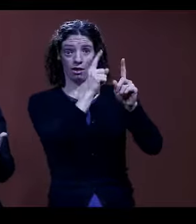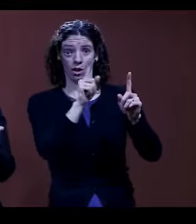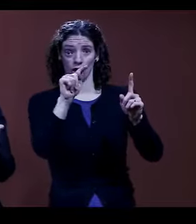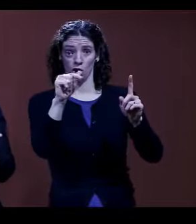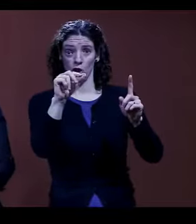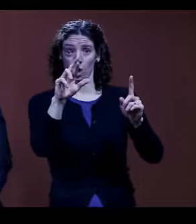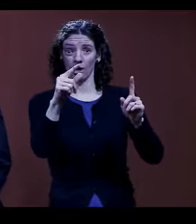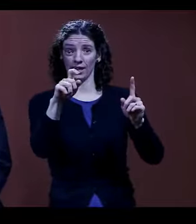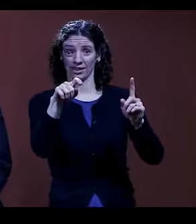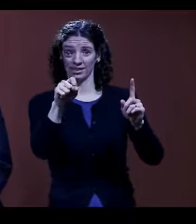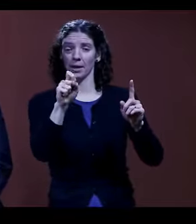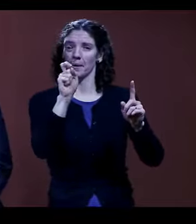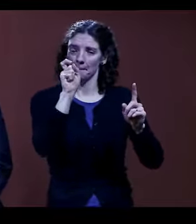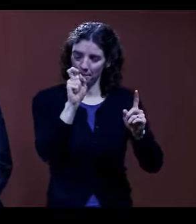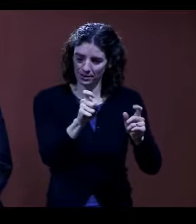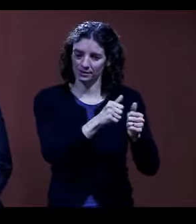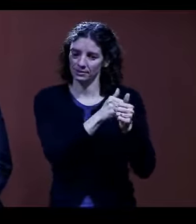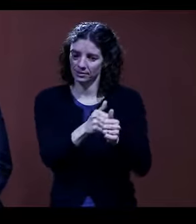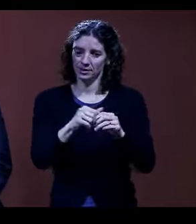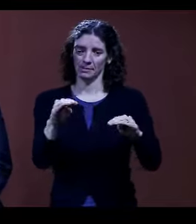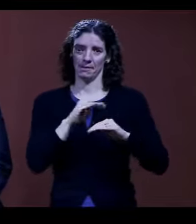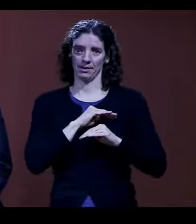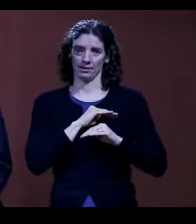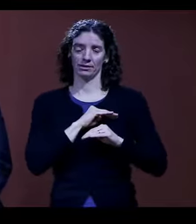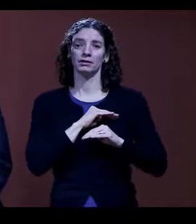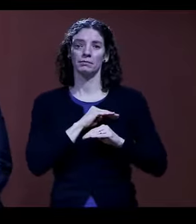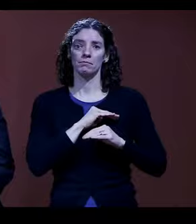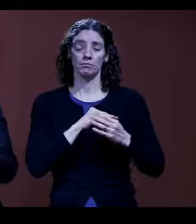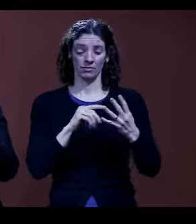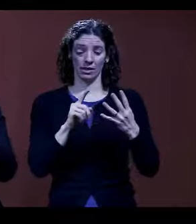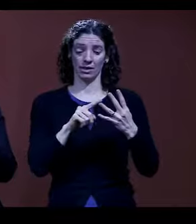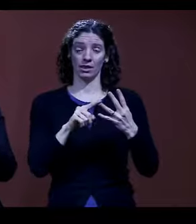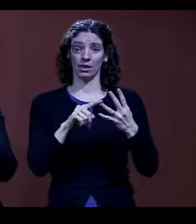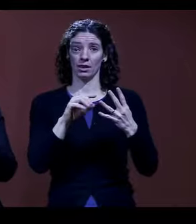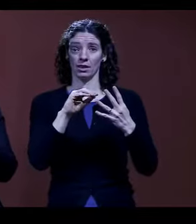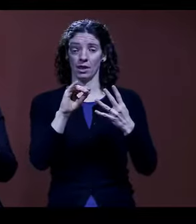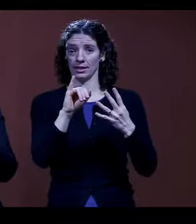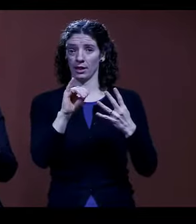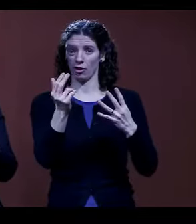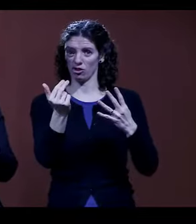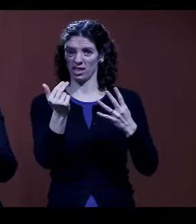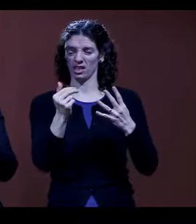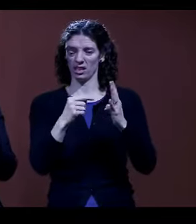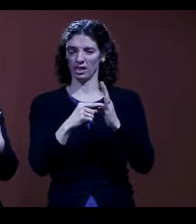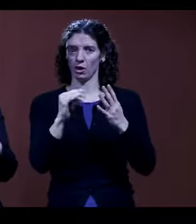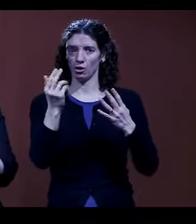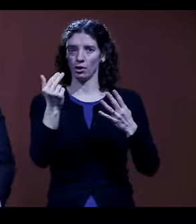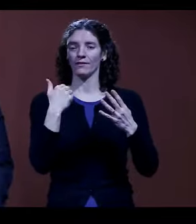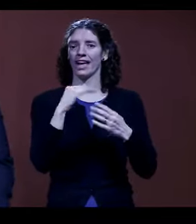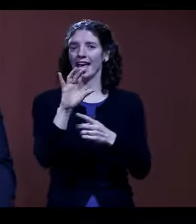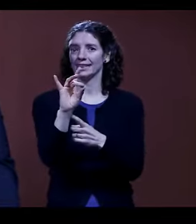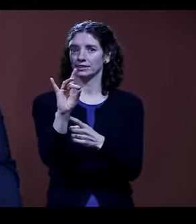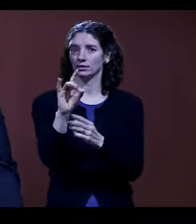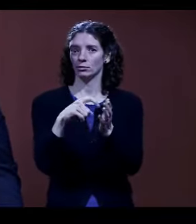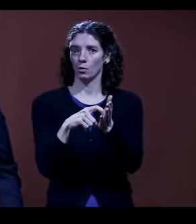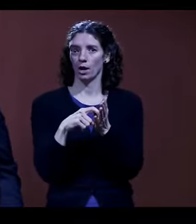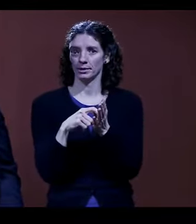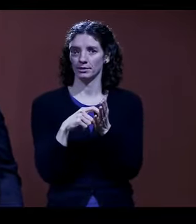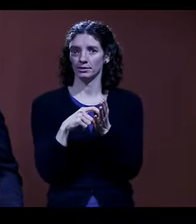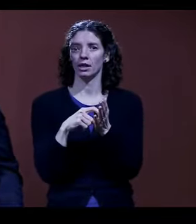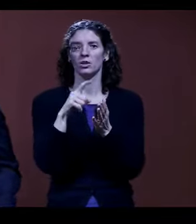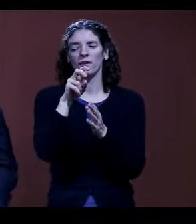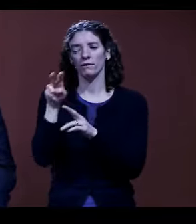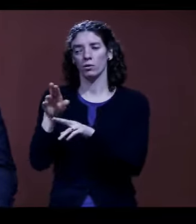There's 8 requirements for indicator 13, and you can view those in the PowerPoint. They're pretty much what I just talked about, the